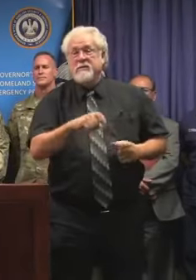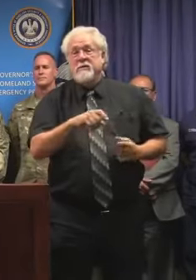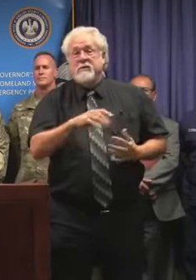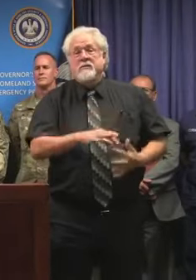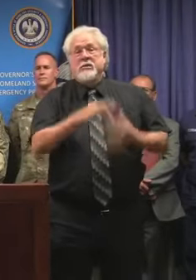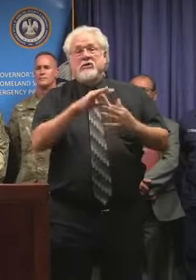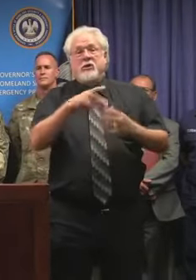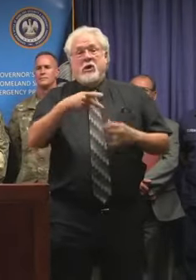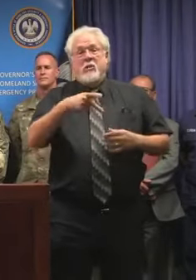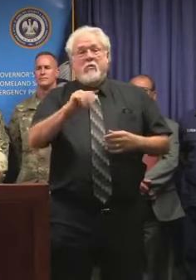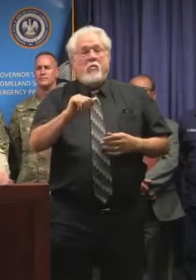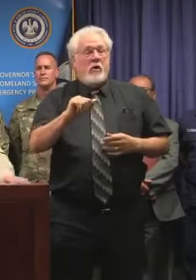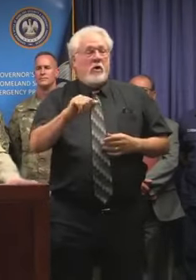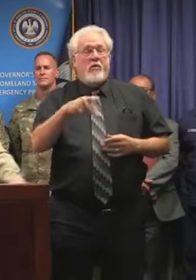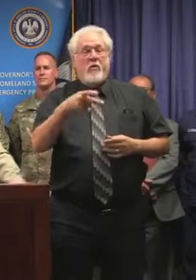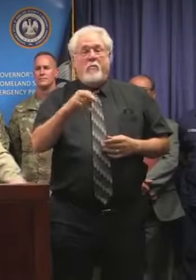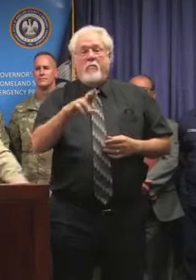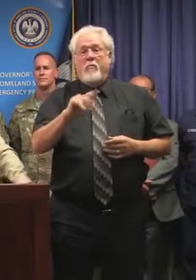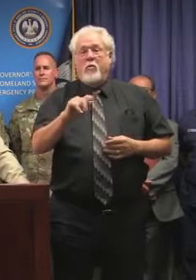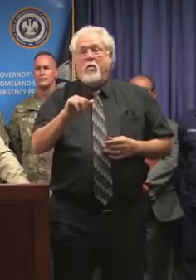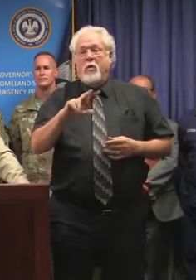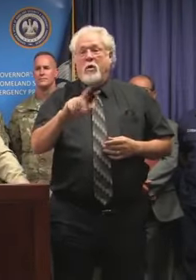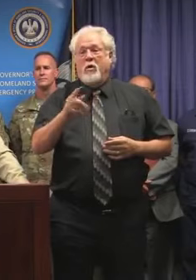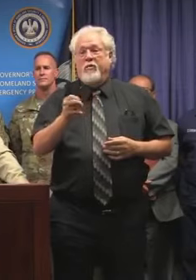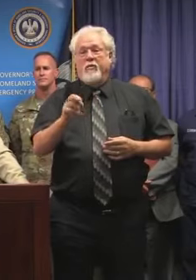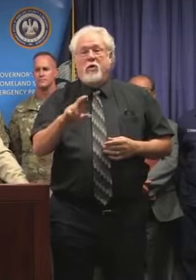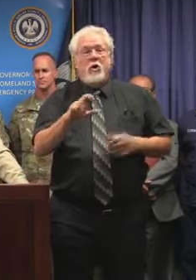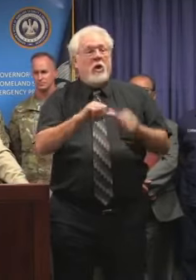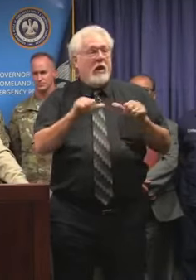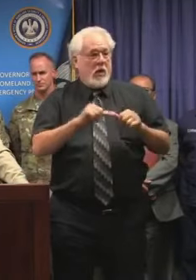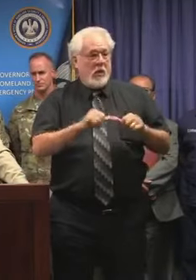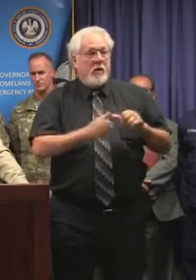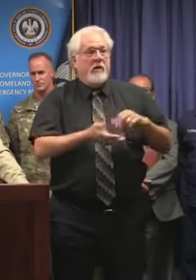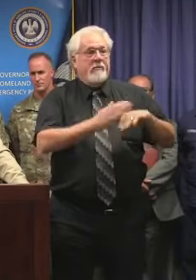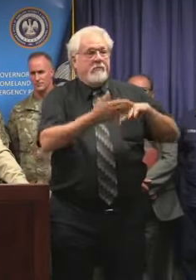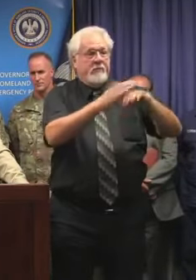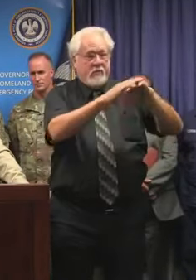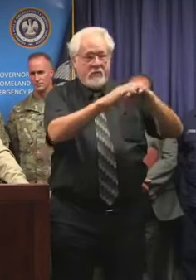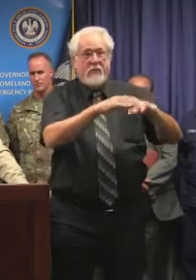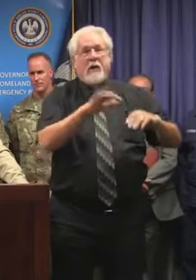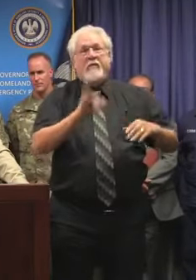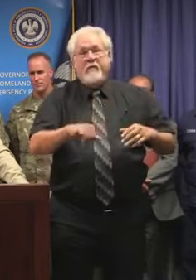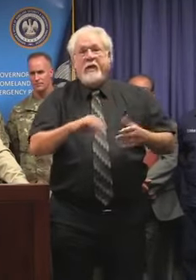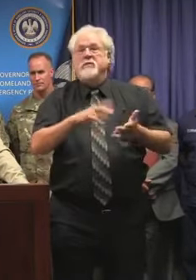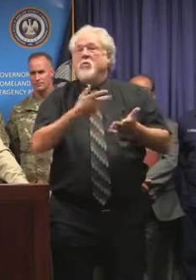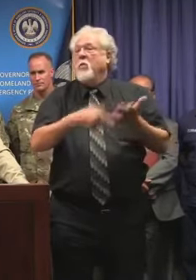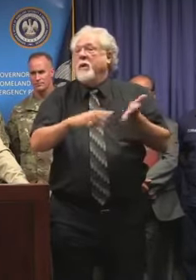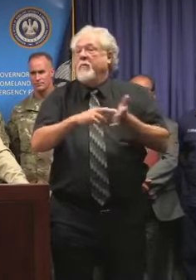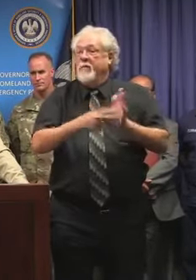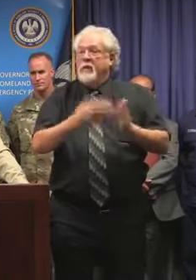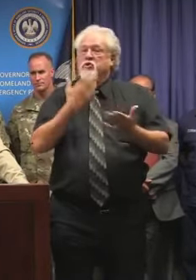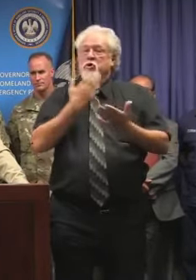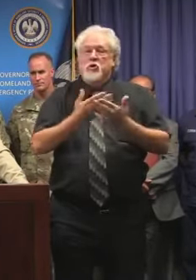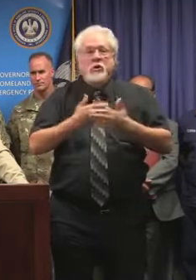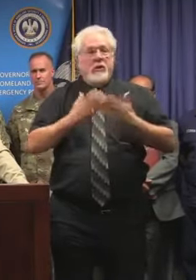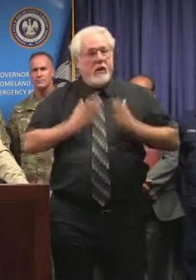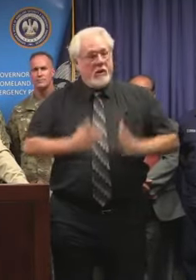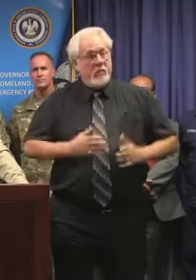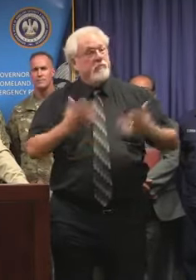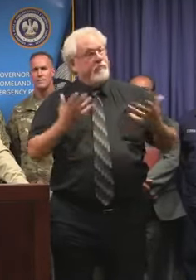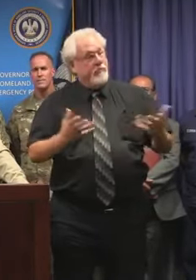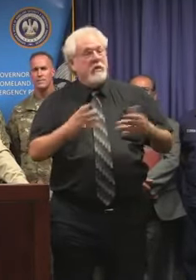in the Port Arthur area, increase. That's what it means to be a good neighbor. Speaking of